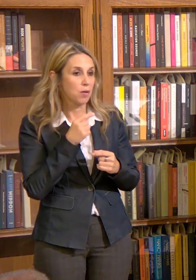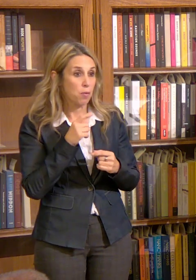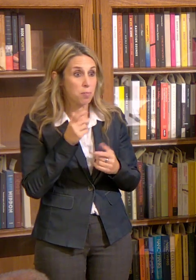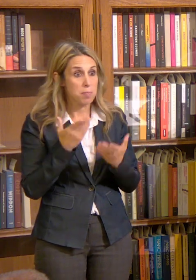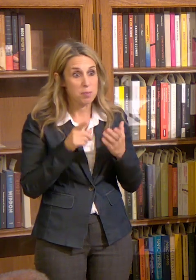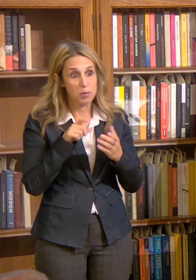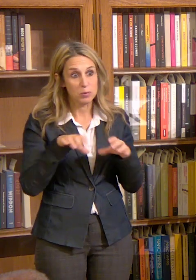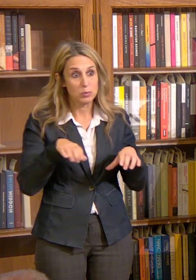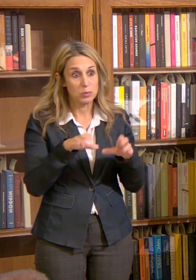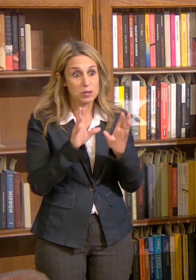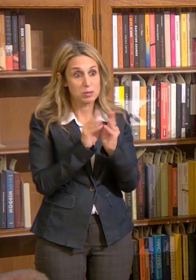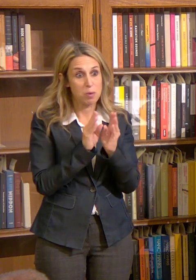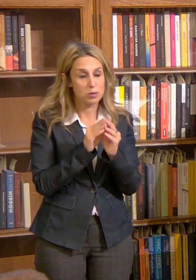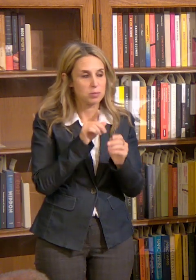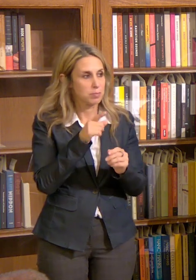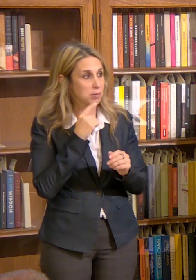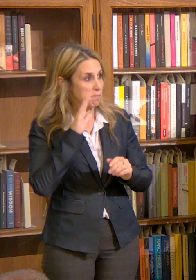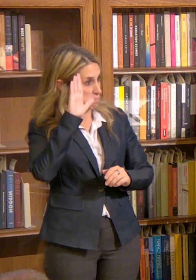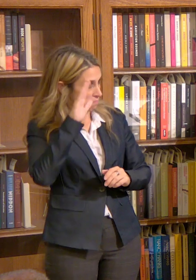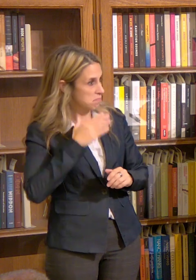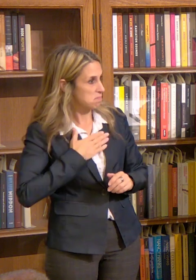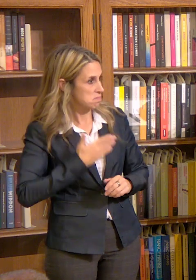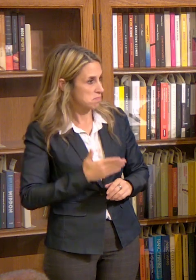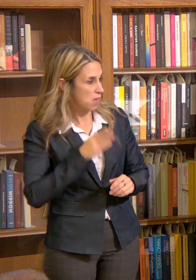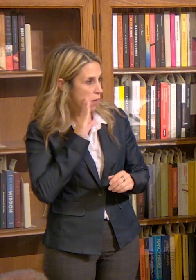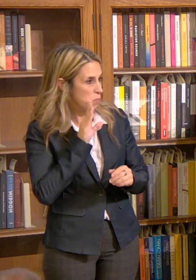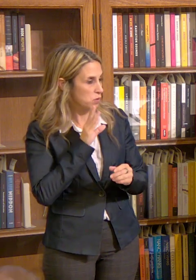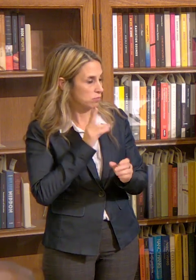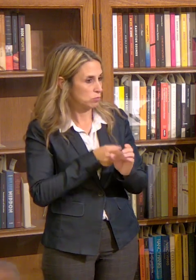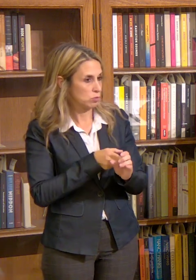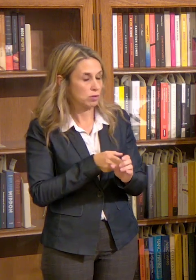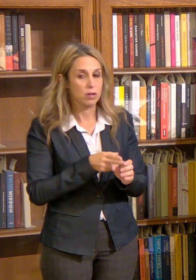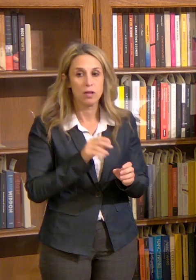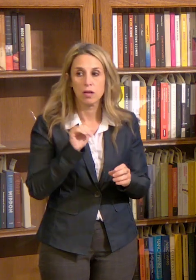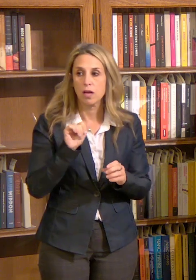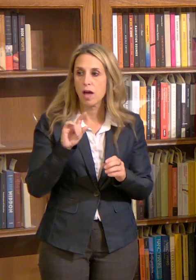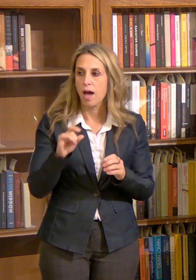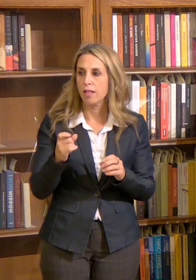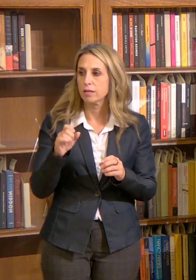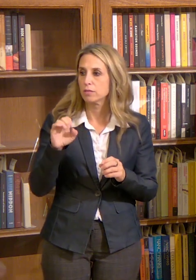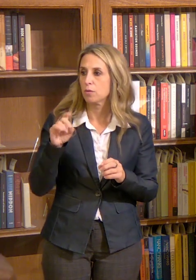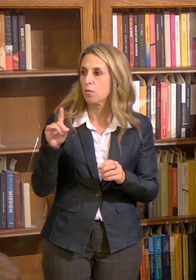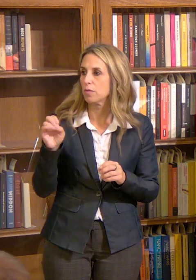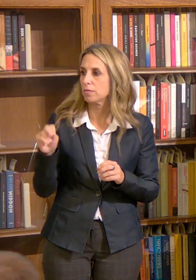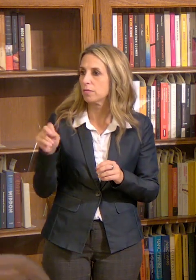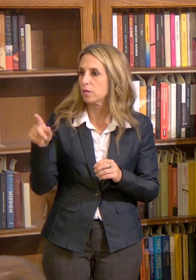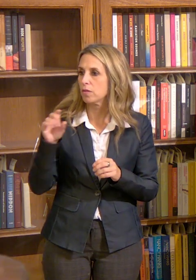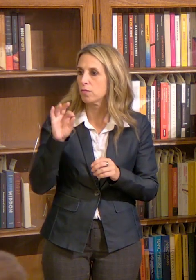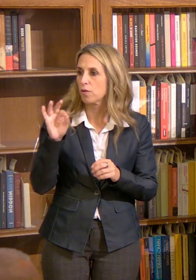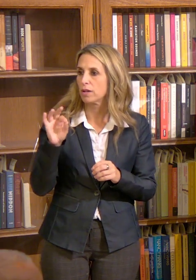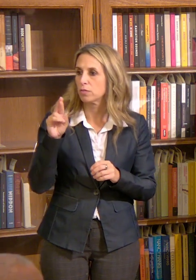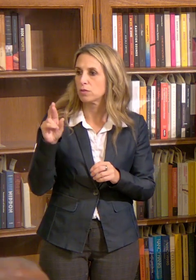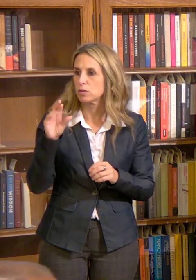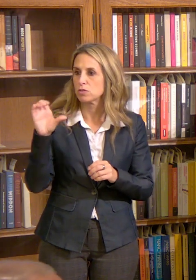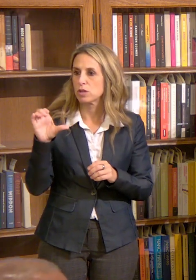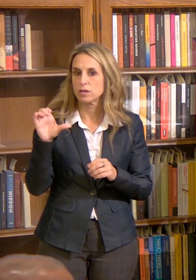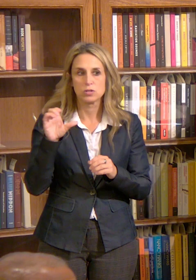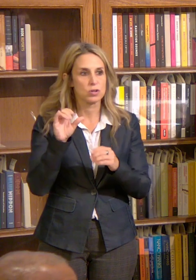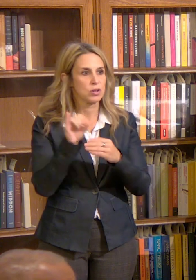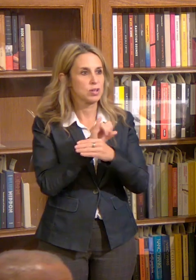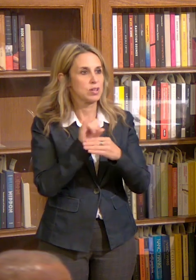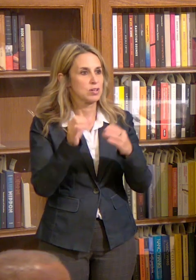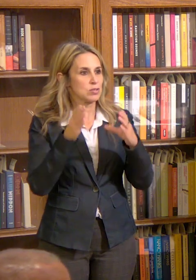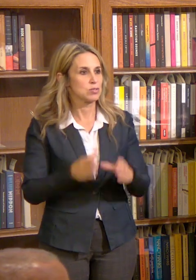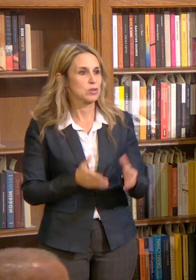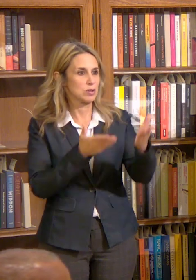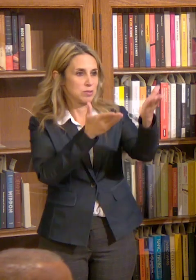might be doing a symposium I want to thank Alex Odum who is the Franklin Research Center intern for this year there she